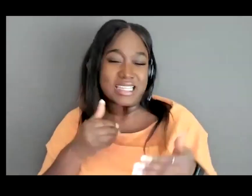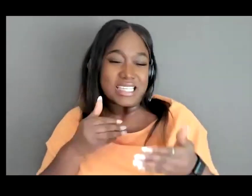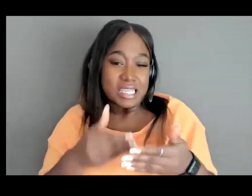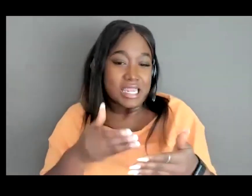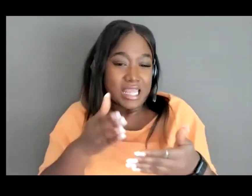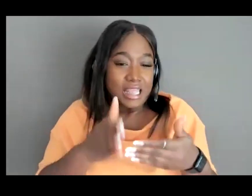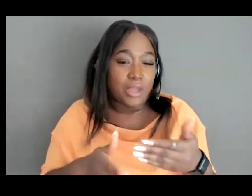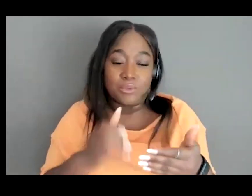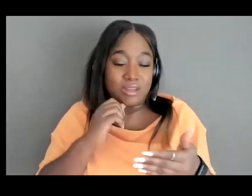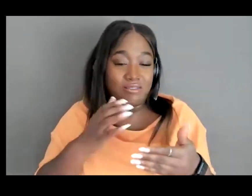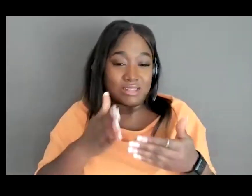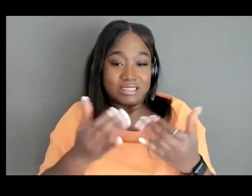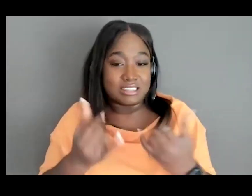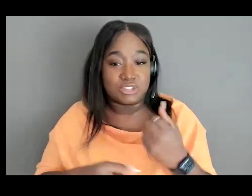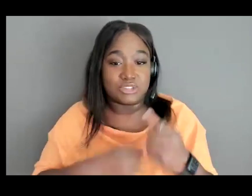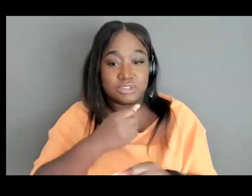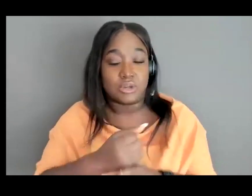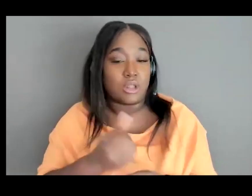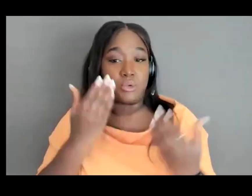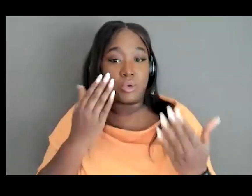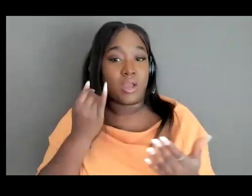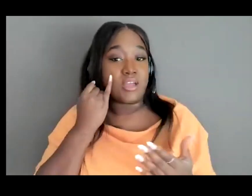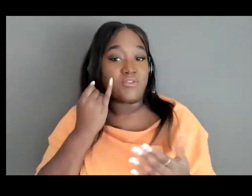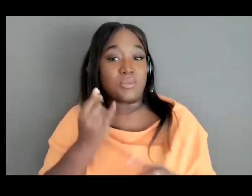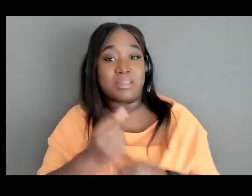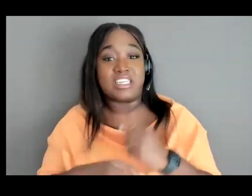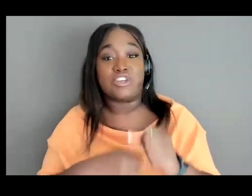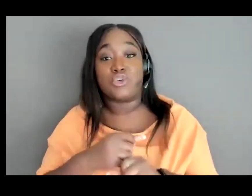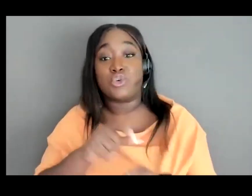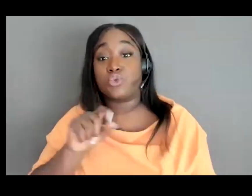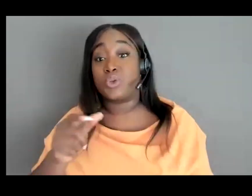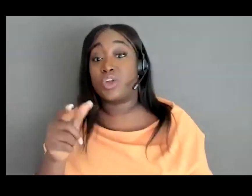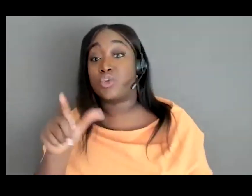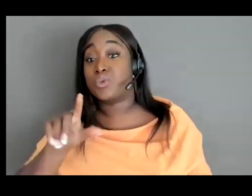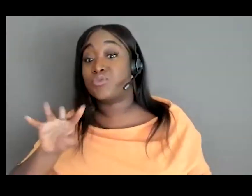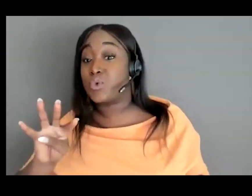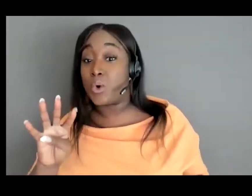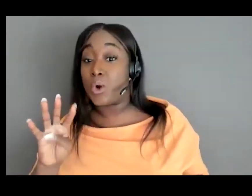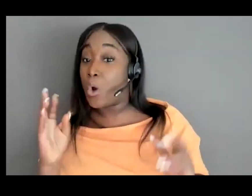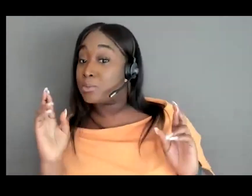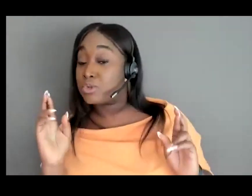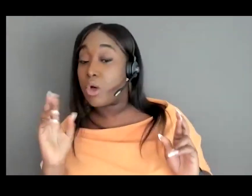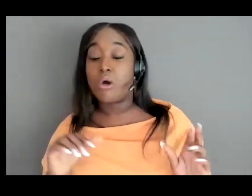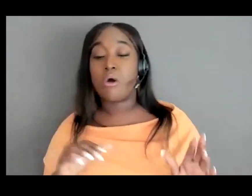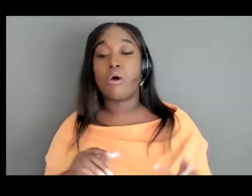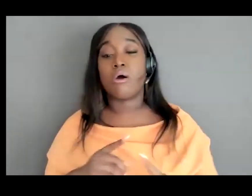It's not going to be this year. I don't know if it'll be 2024. I hope so.